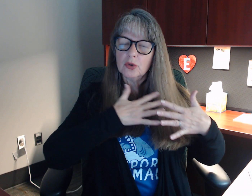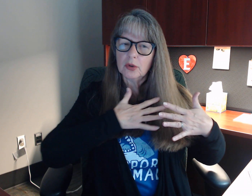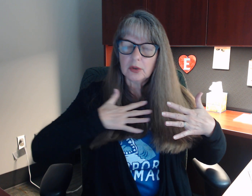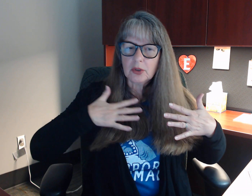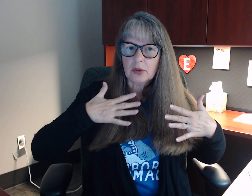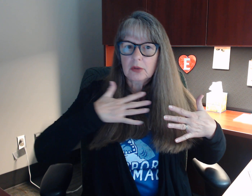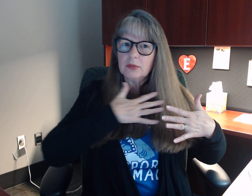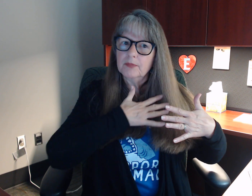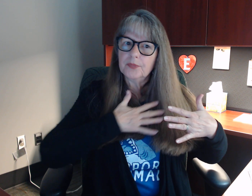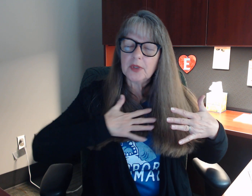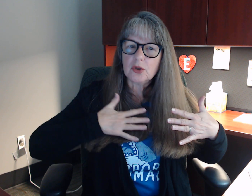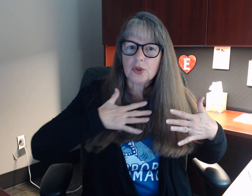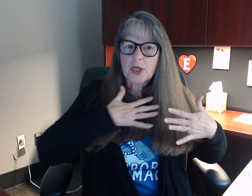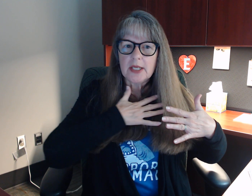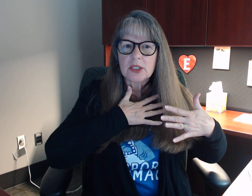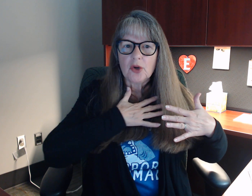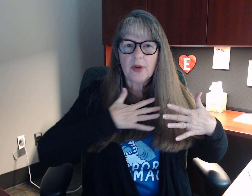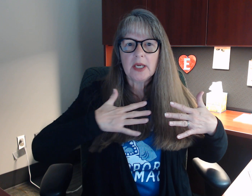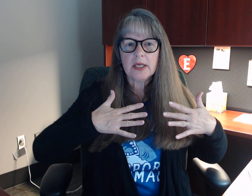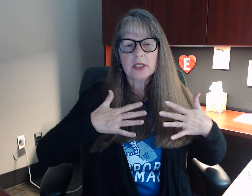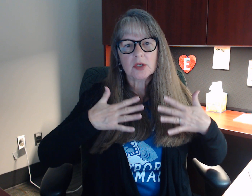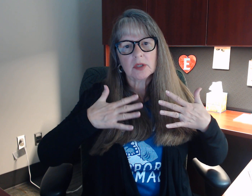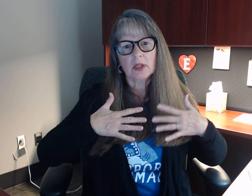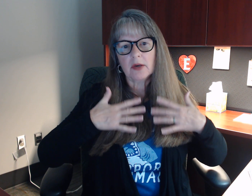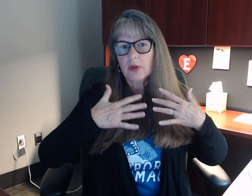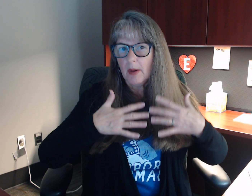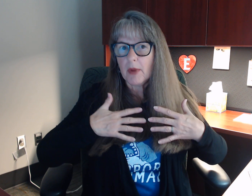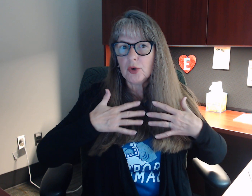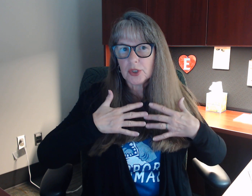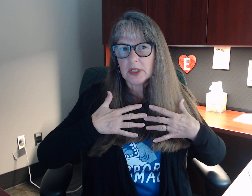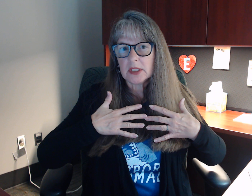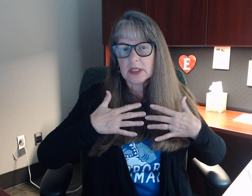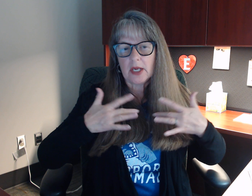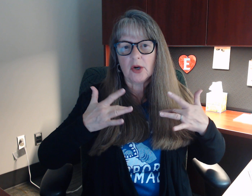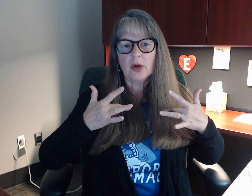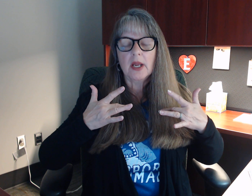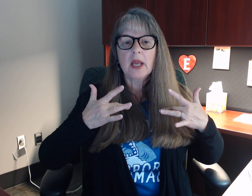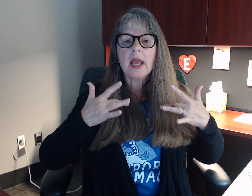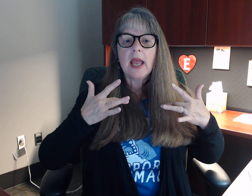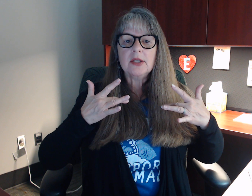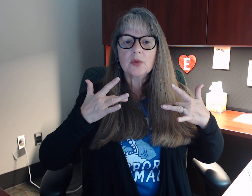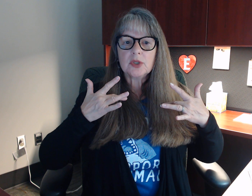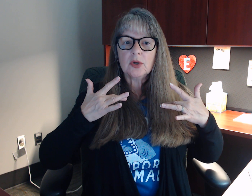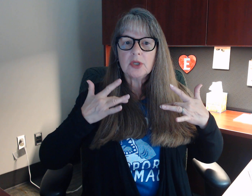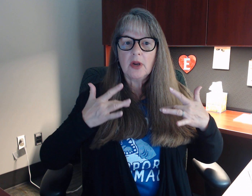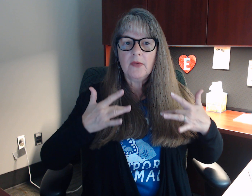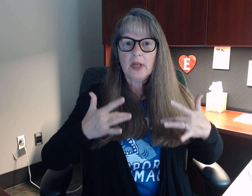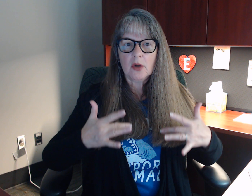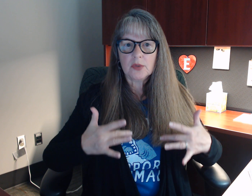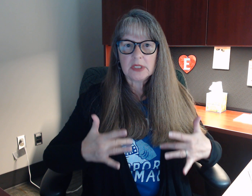your chest area is, a lot of the emotion is there. And so it starts here and then it goes